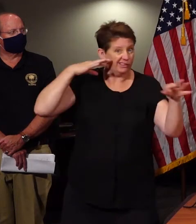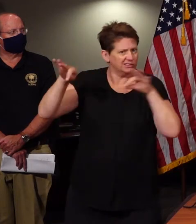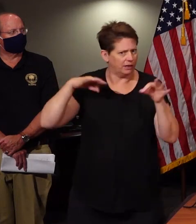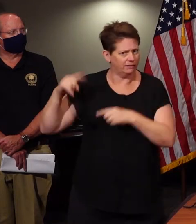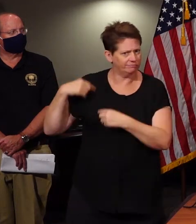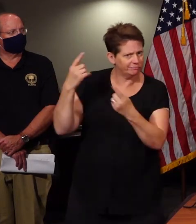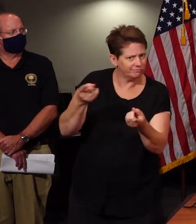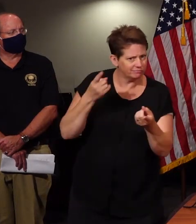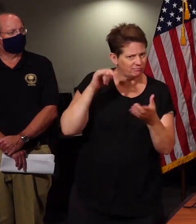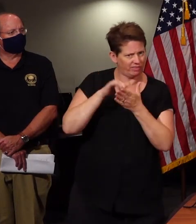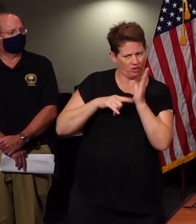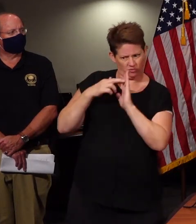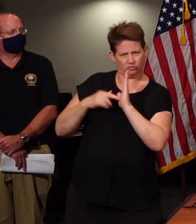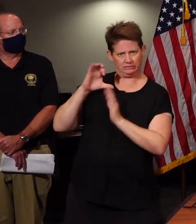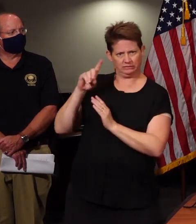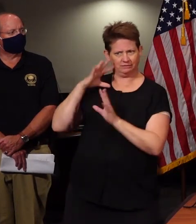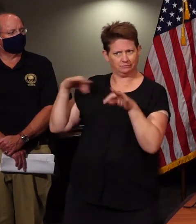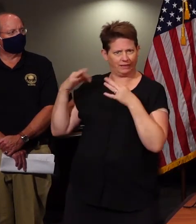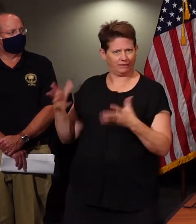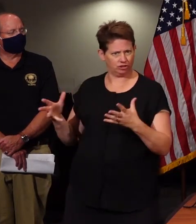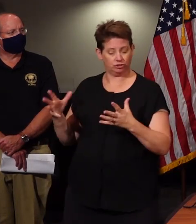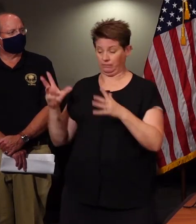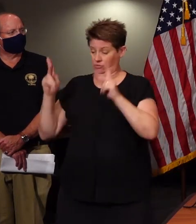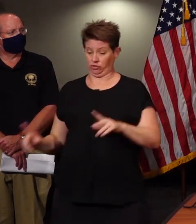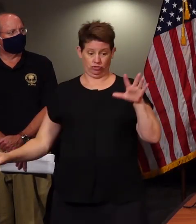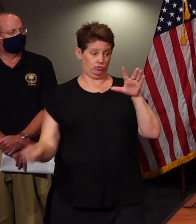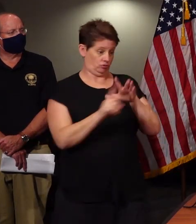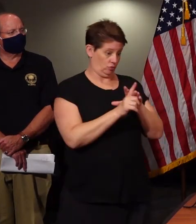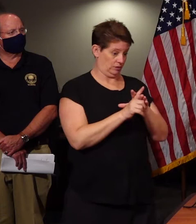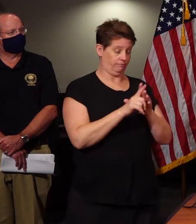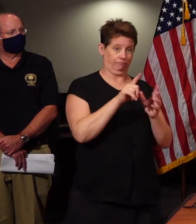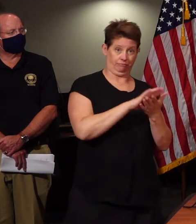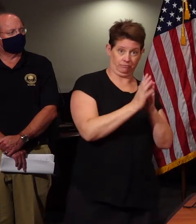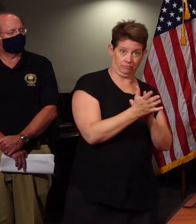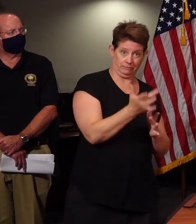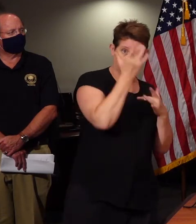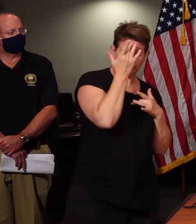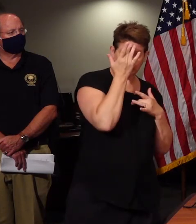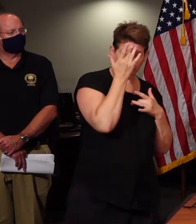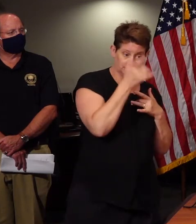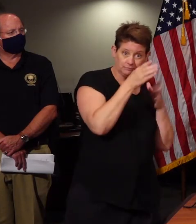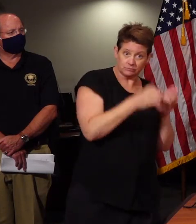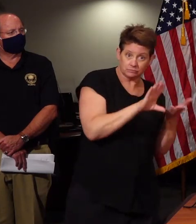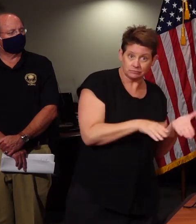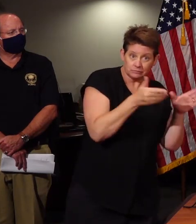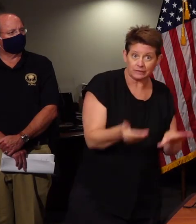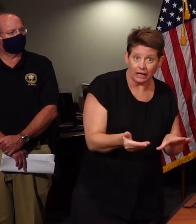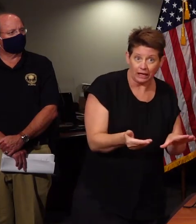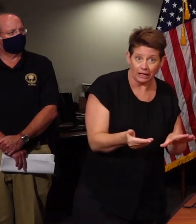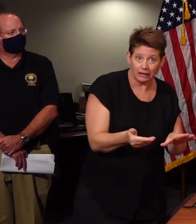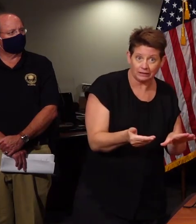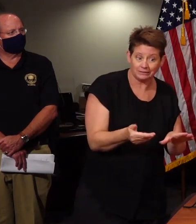expressing here for months now, and someone gets sick and dies, and they can show to